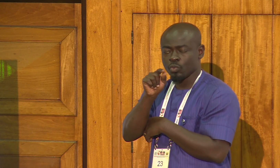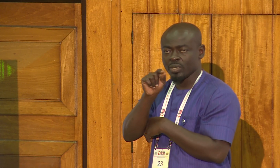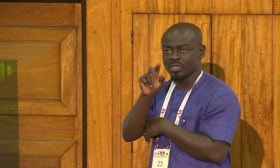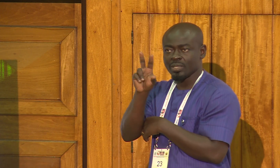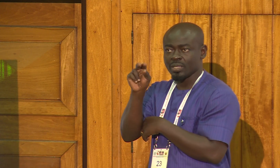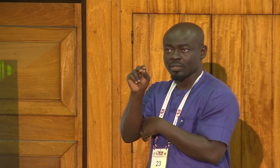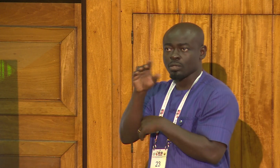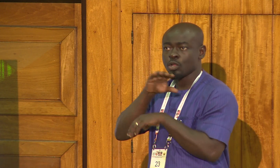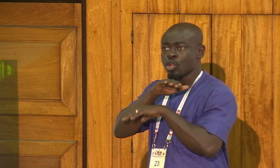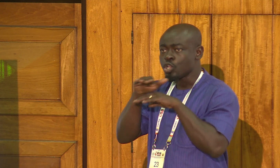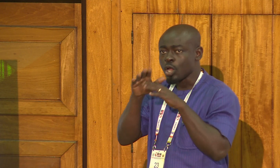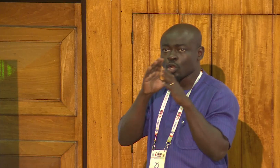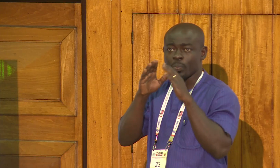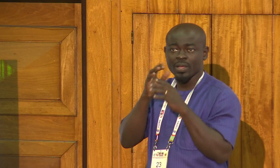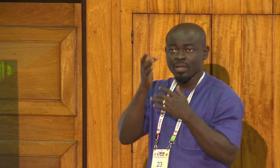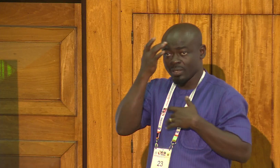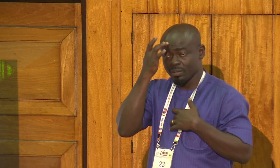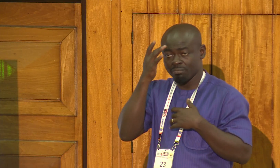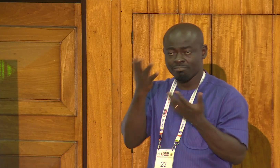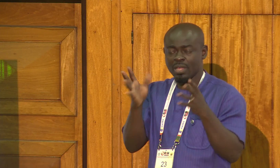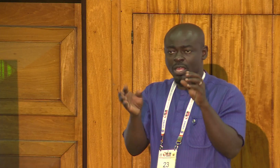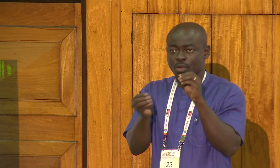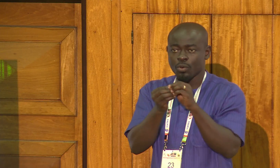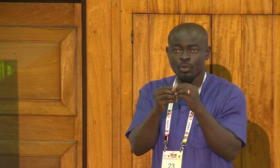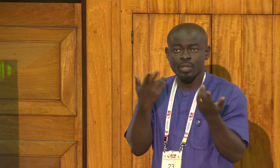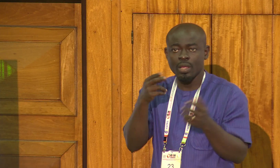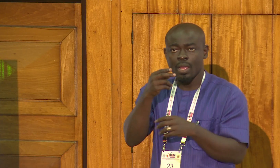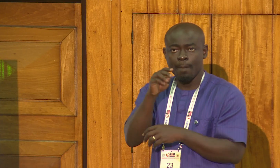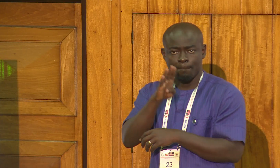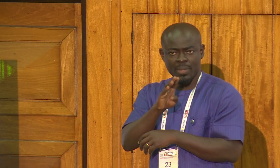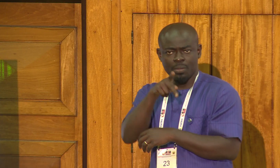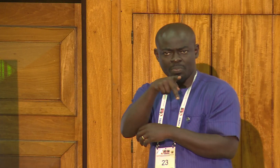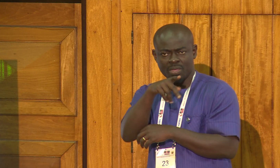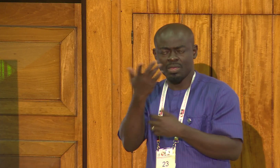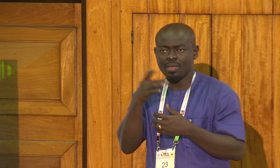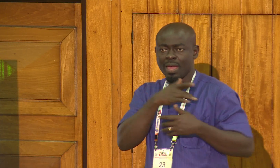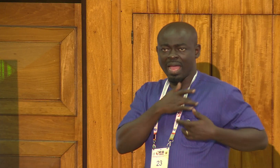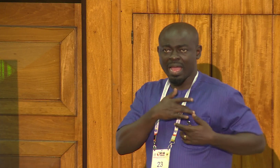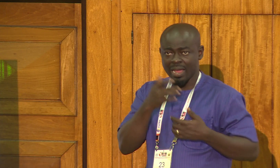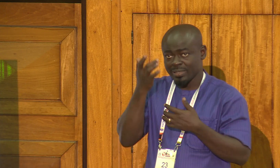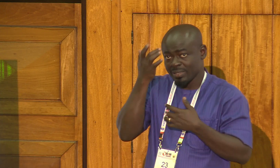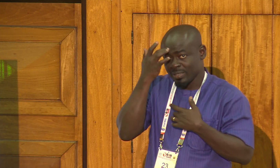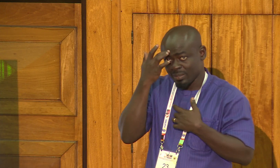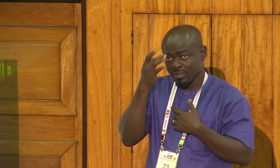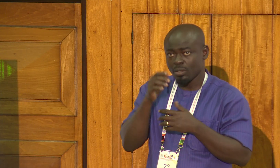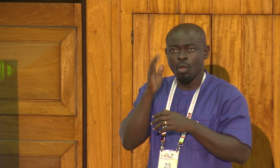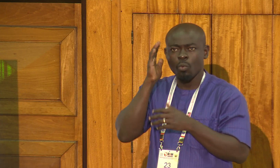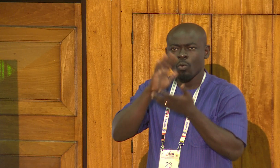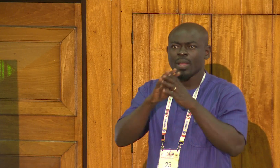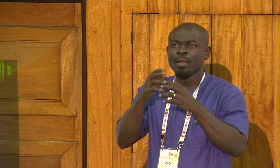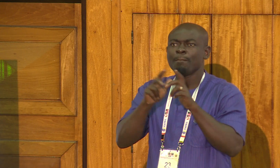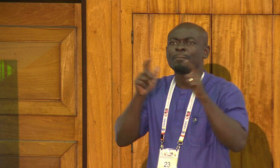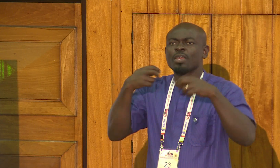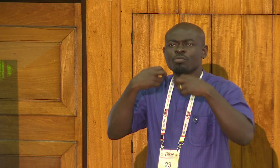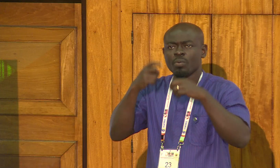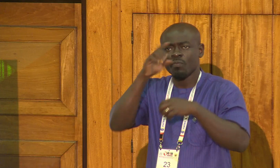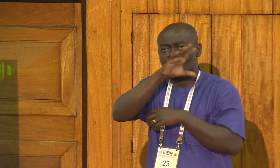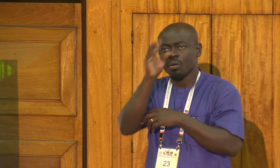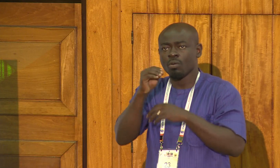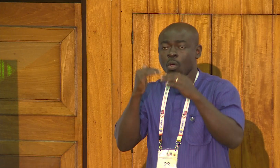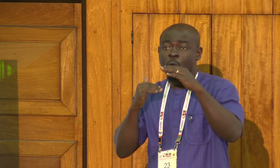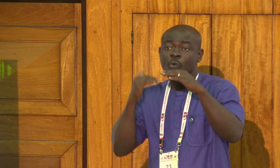non-communicable diseases, including hypertension, cardiovascular disease, will be the biggest killer of Africans,